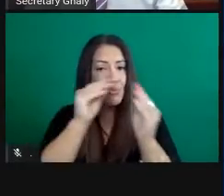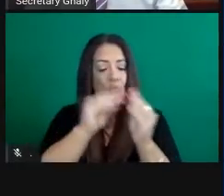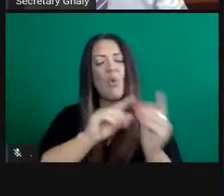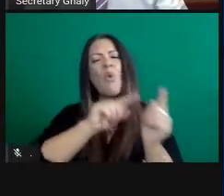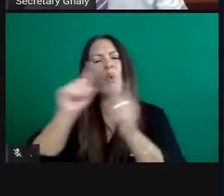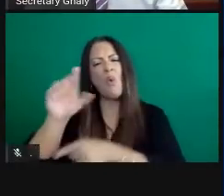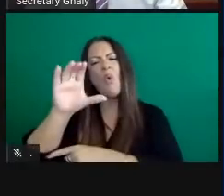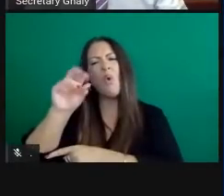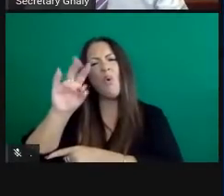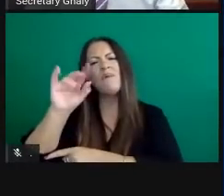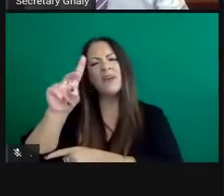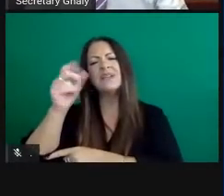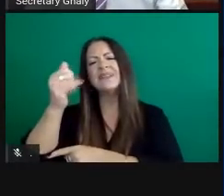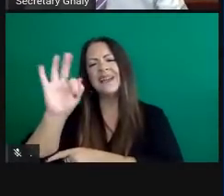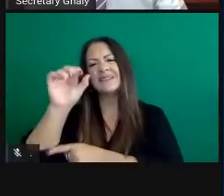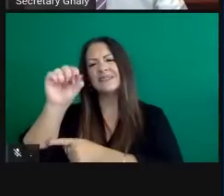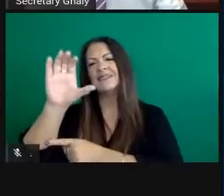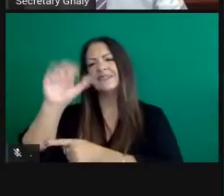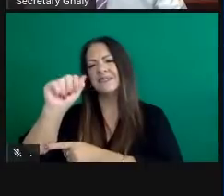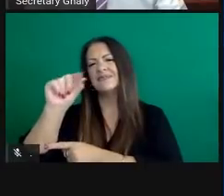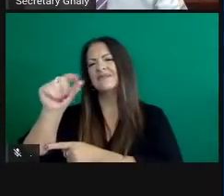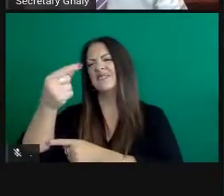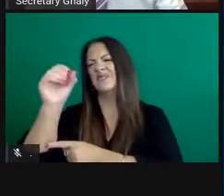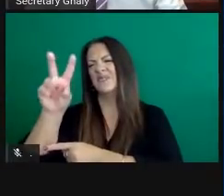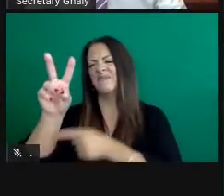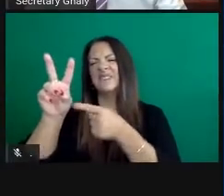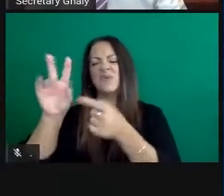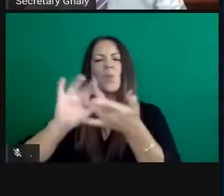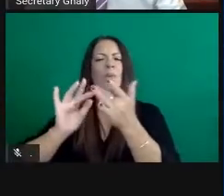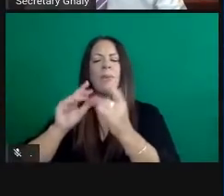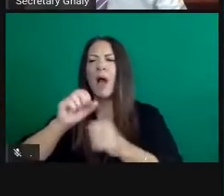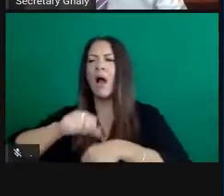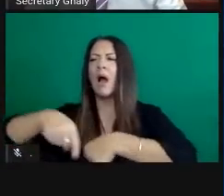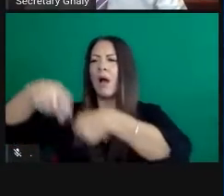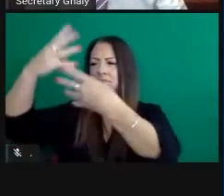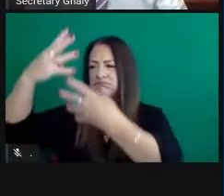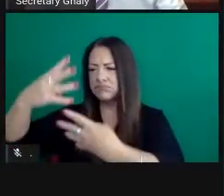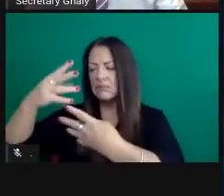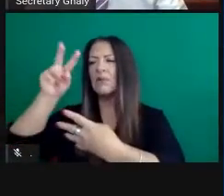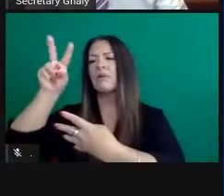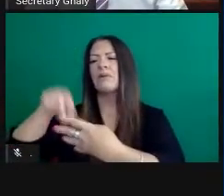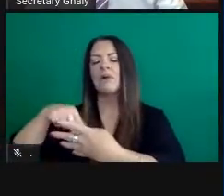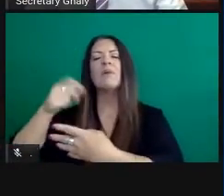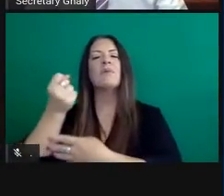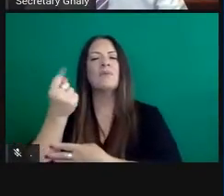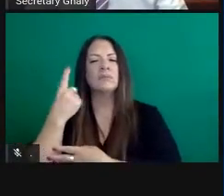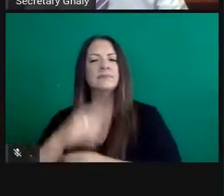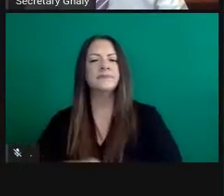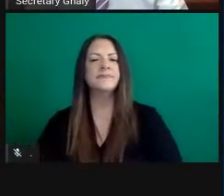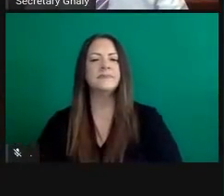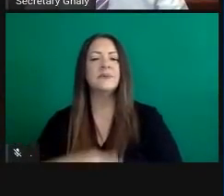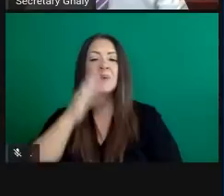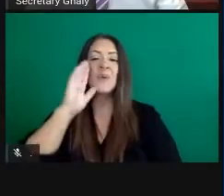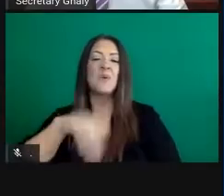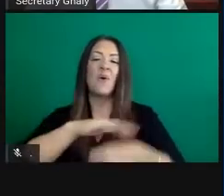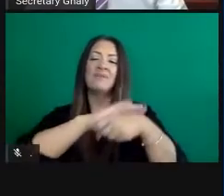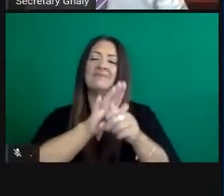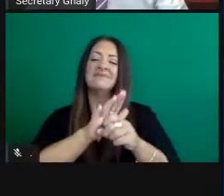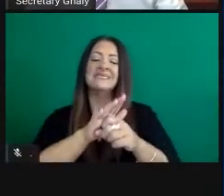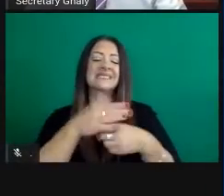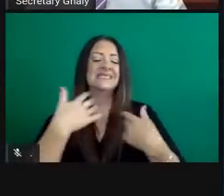covid19.ca.gov website as well. The highlights are that COVID-19 continues to pose an important risk, as we say time and time